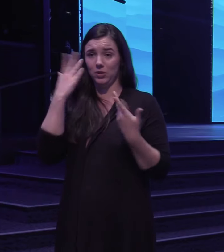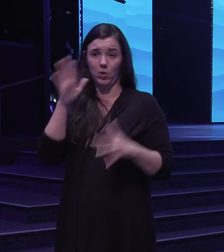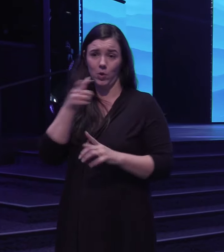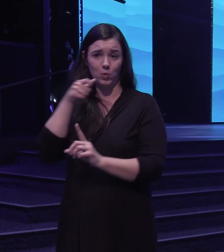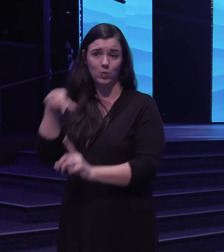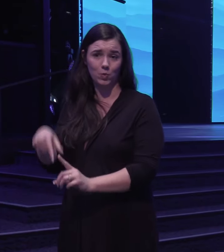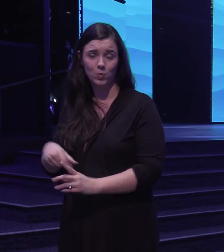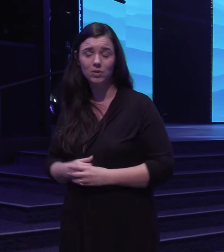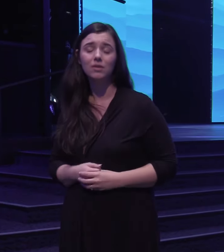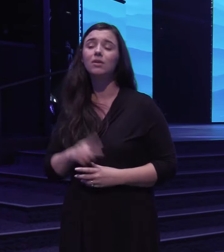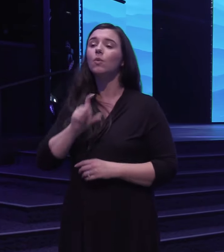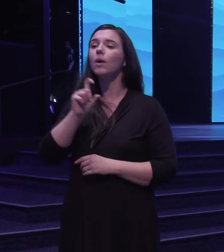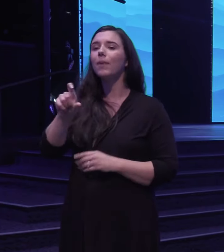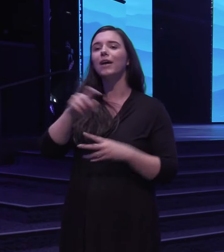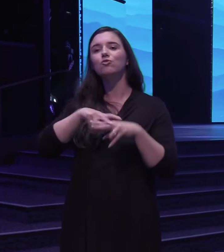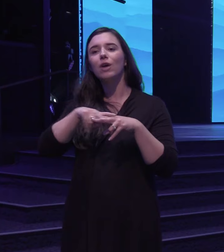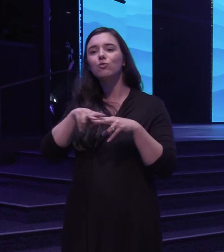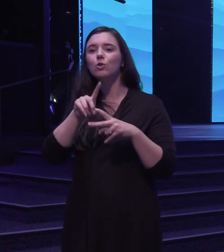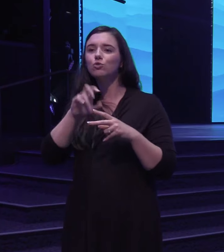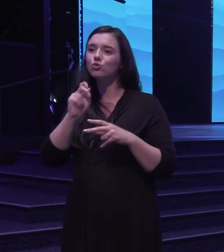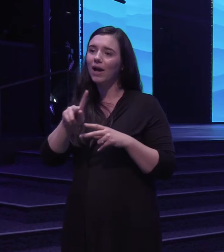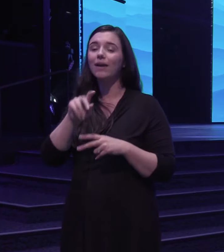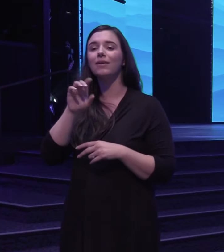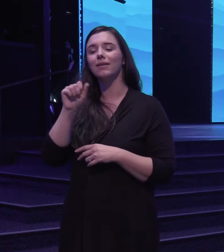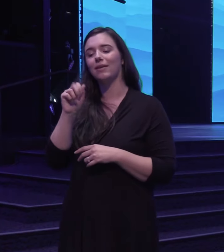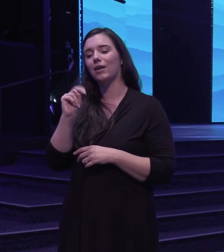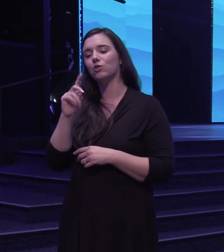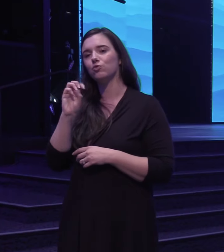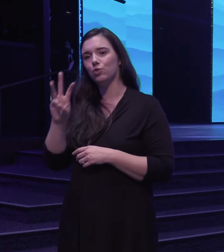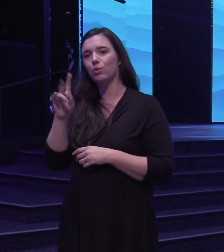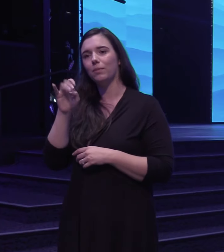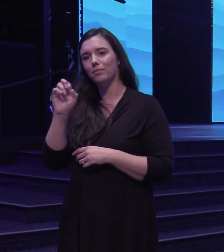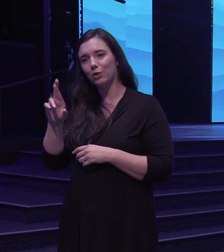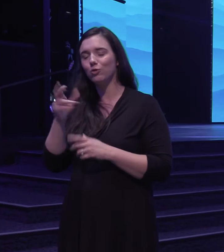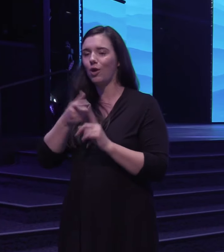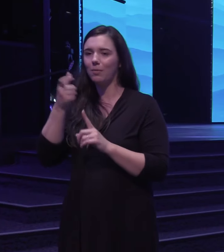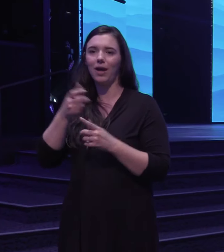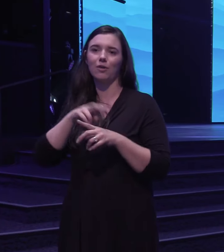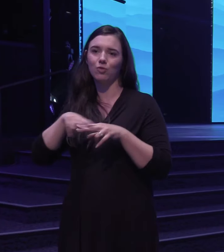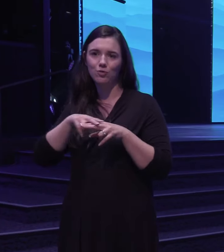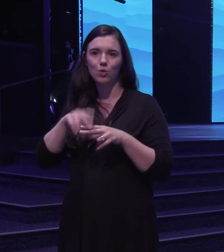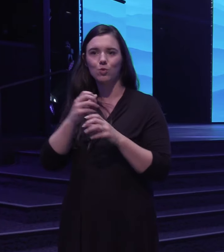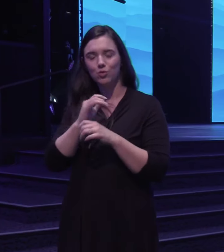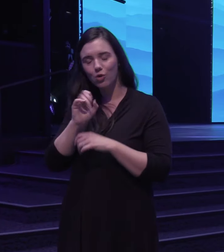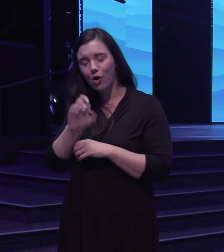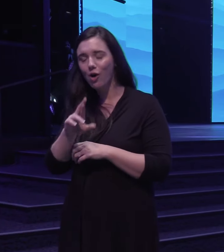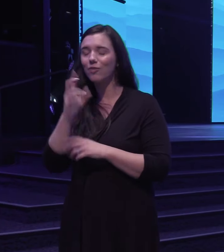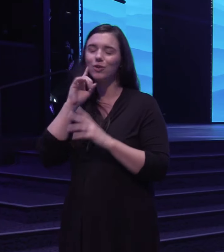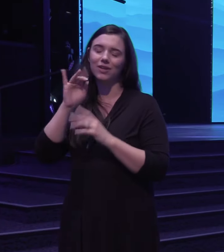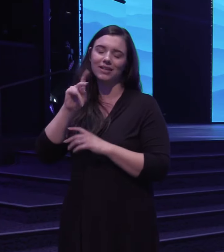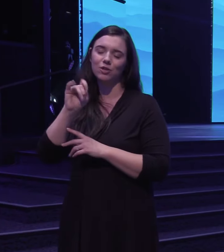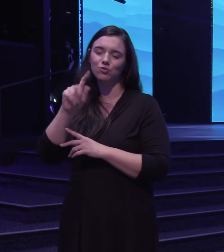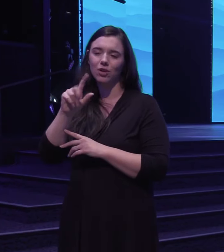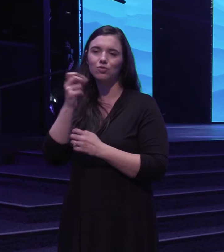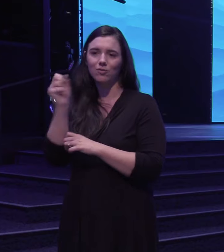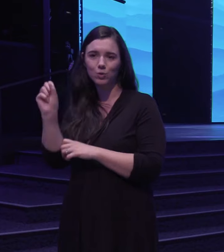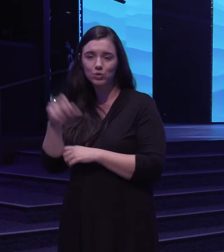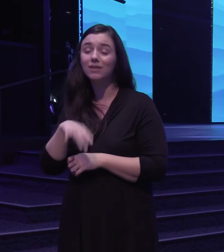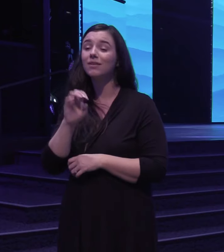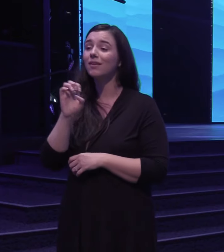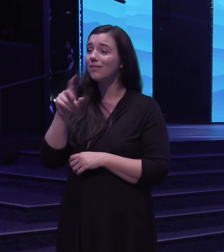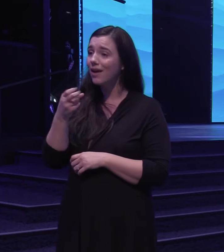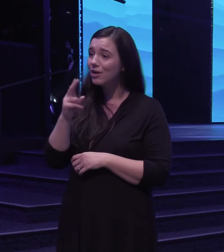of him. You walk past the railroad tracks. Andrew Beard, the automatic railroad car coupler, spurred on the Industrial Revolution. Elijah McCoy,